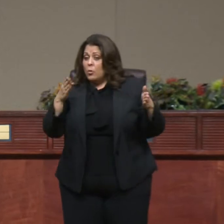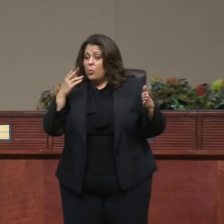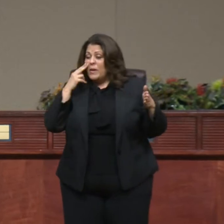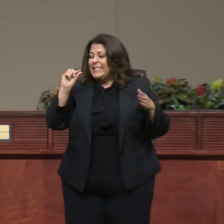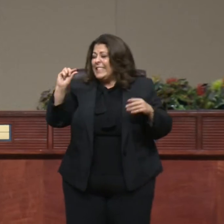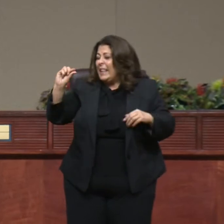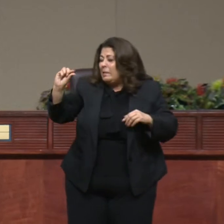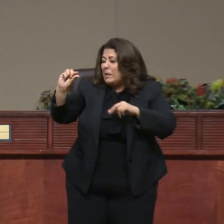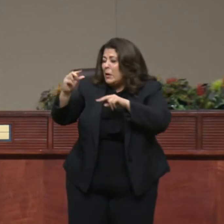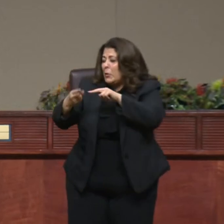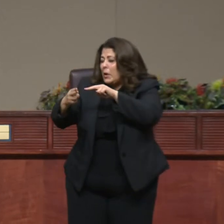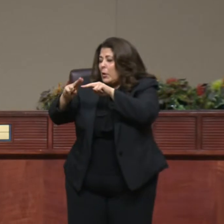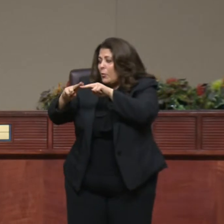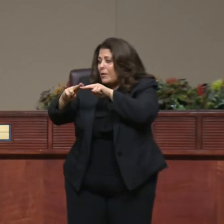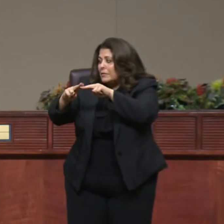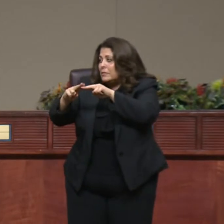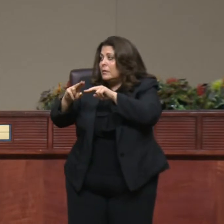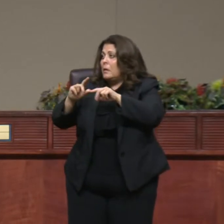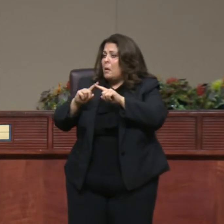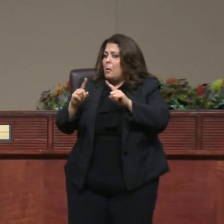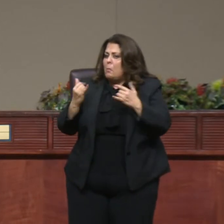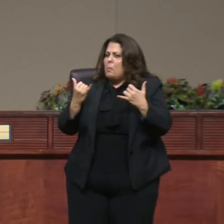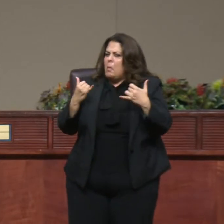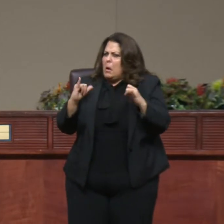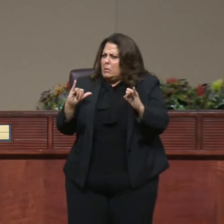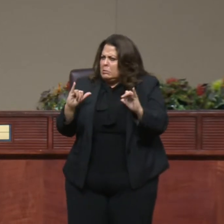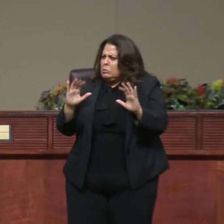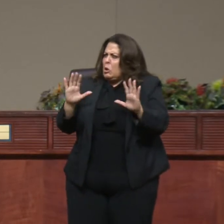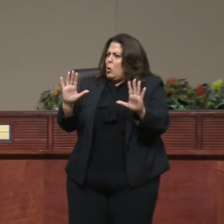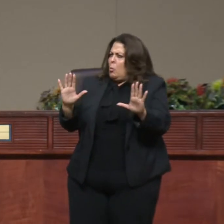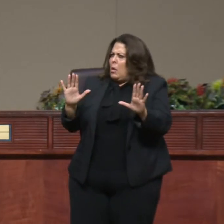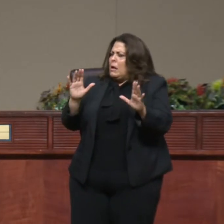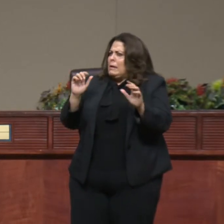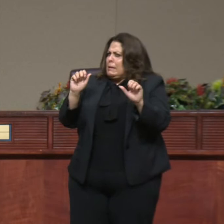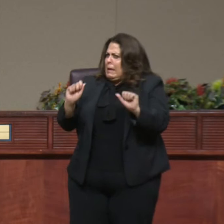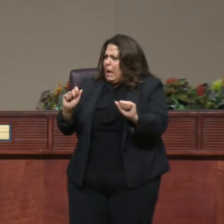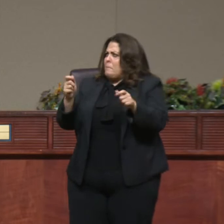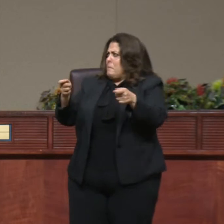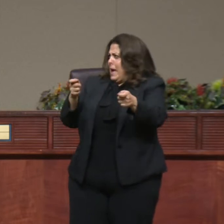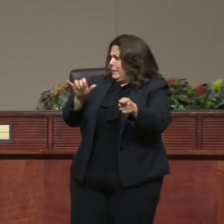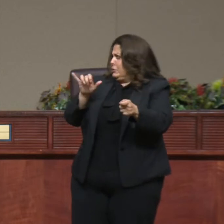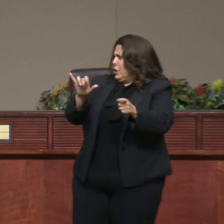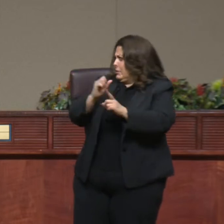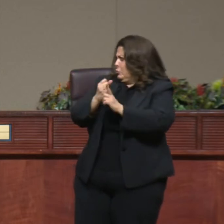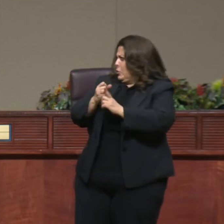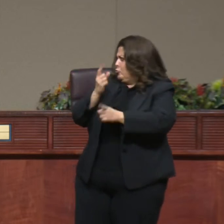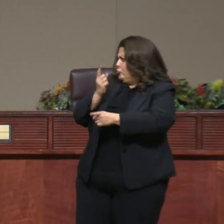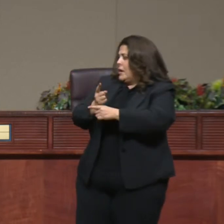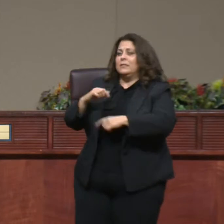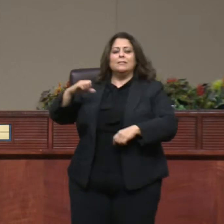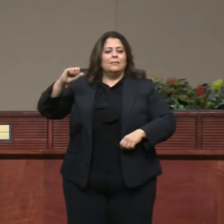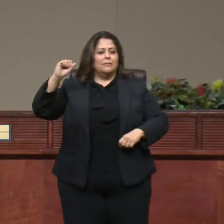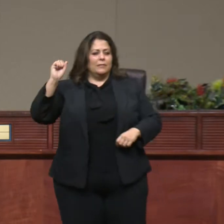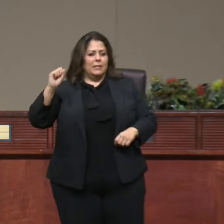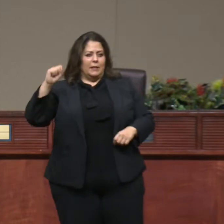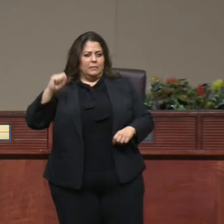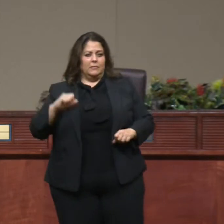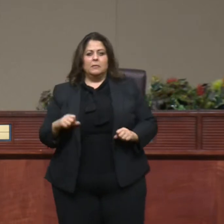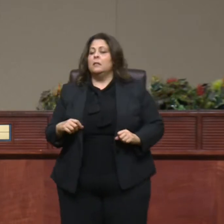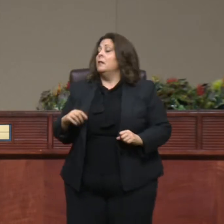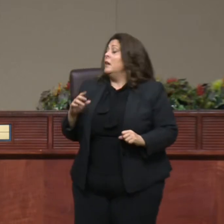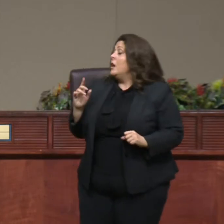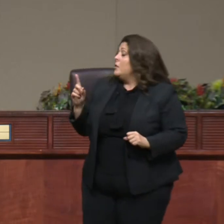little bit, but we're still in a manageable situation, right? Correct. Okay. I was curious about this